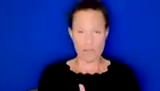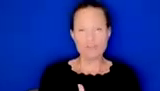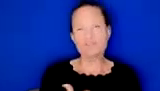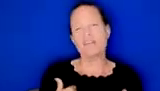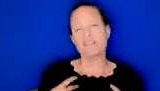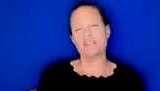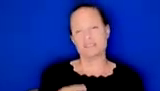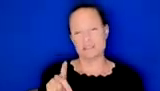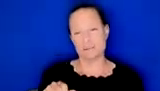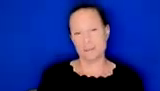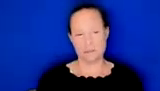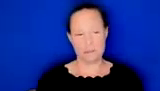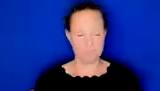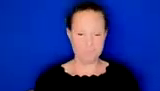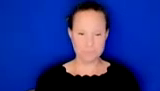disability.